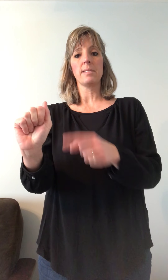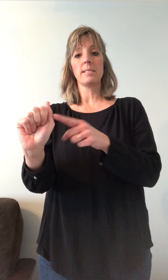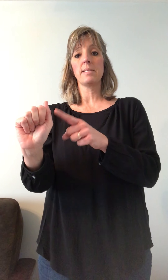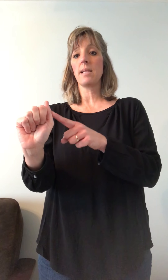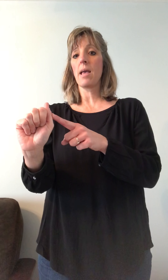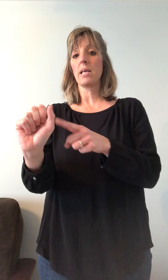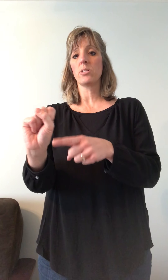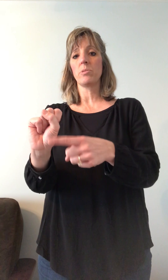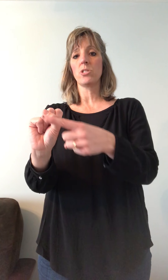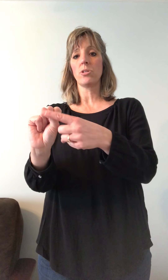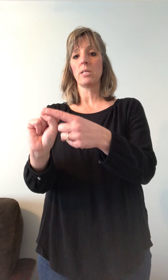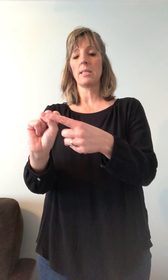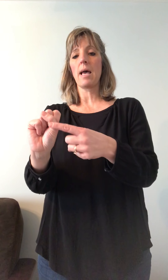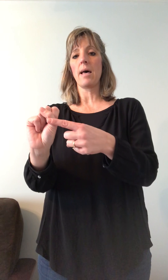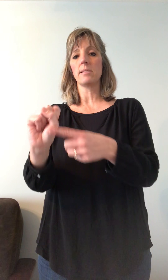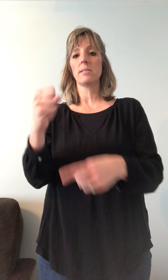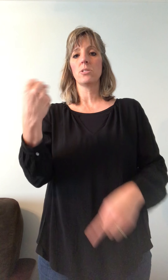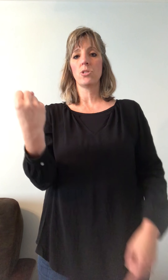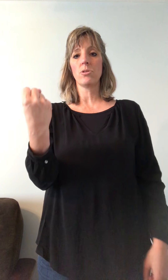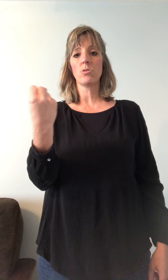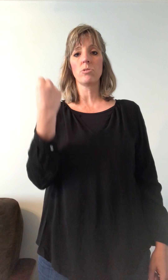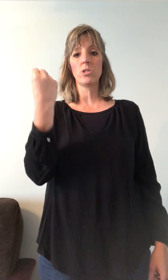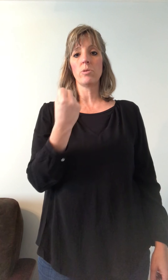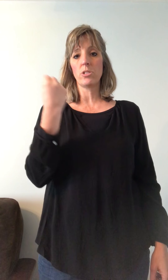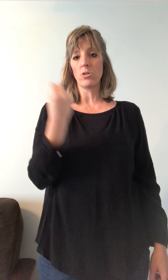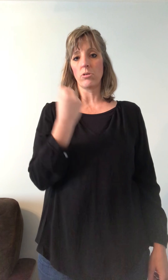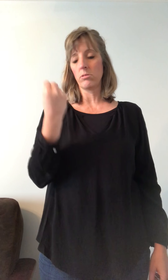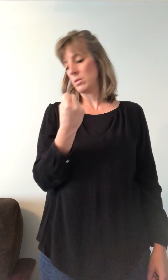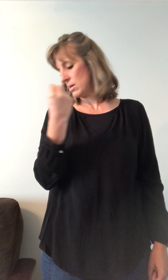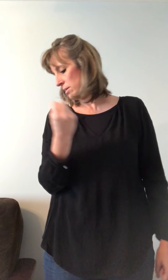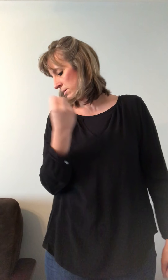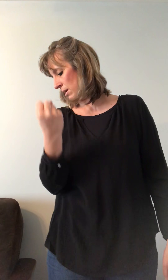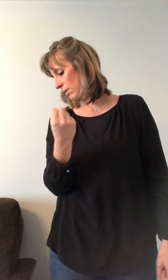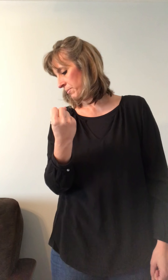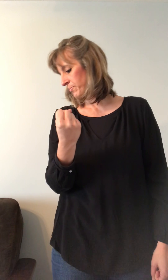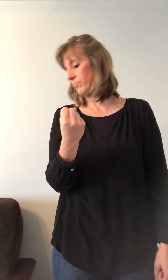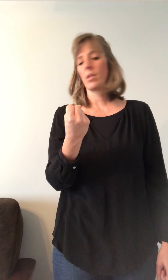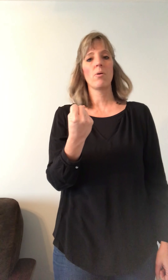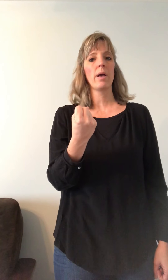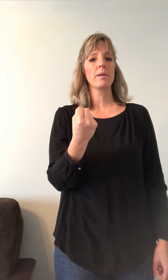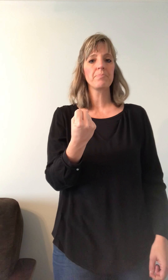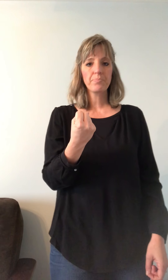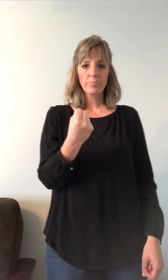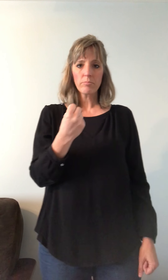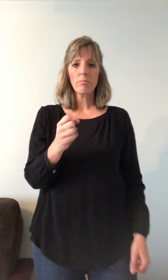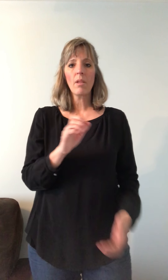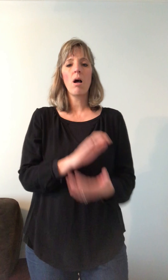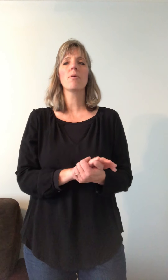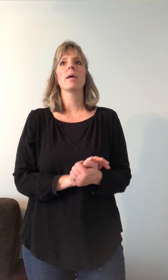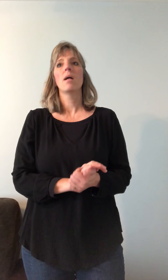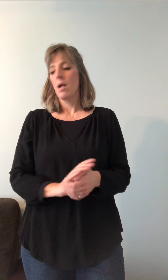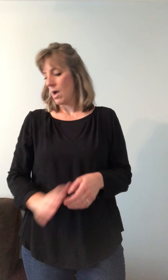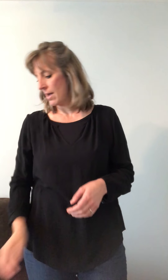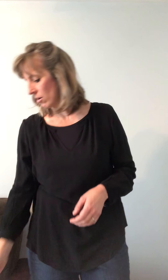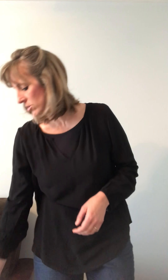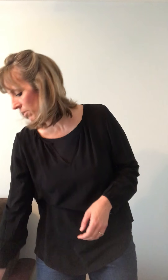This is an A, so be sure you get the S. Turn it towards you and circle. Saturday. Okay? All right. I also